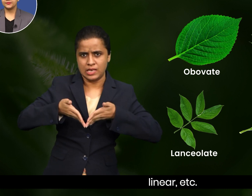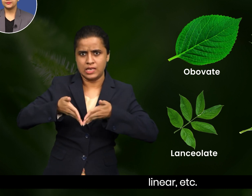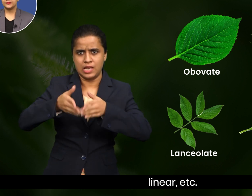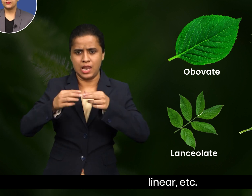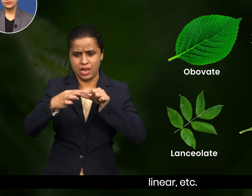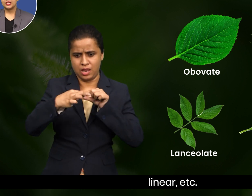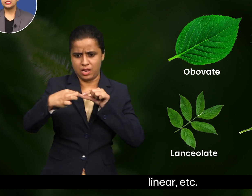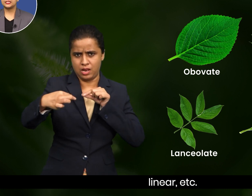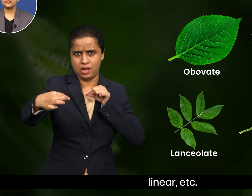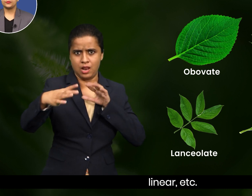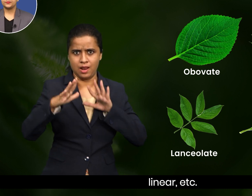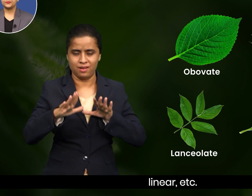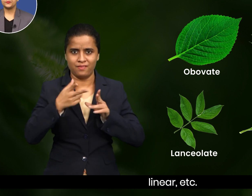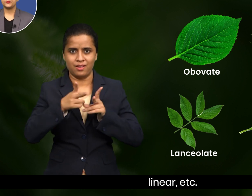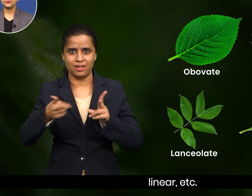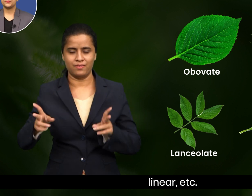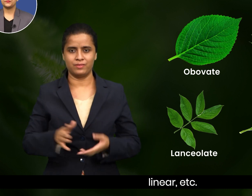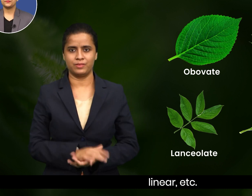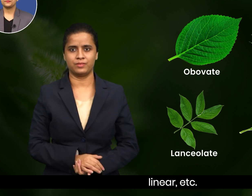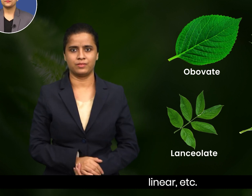linear, etc.